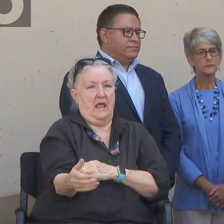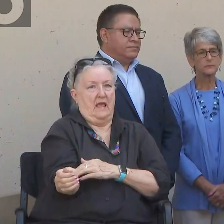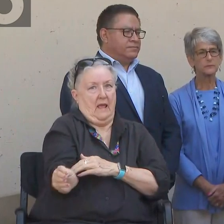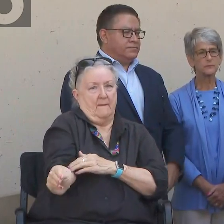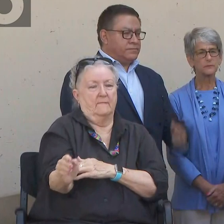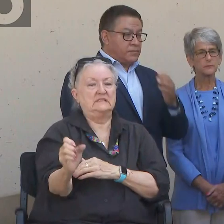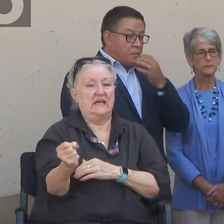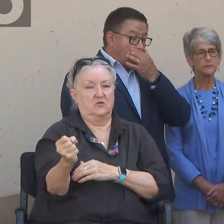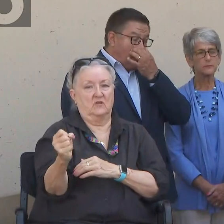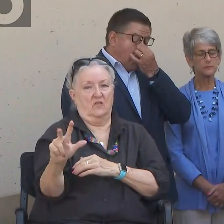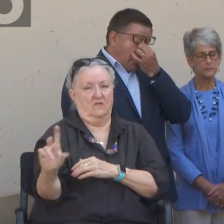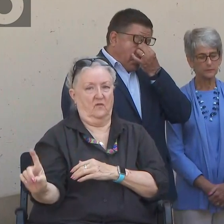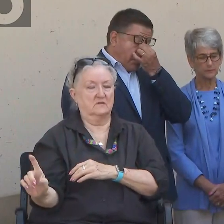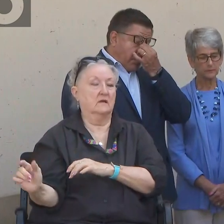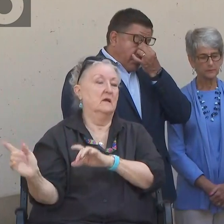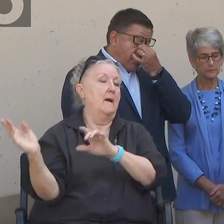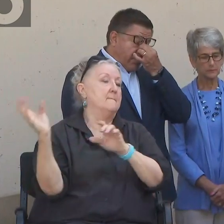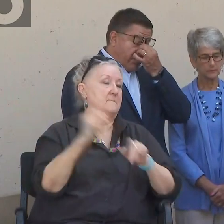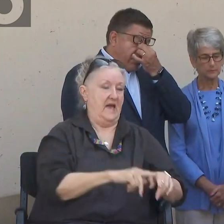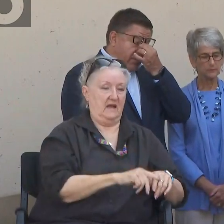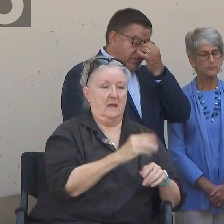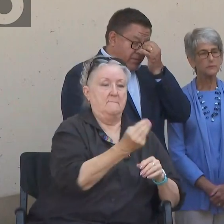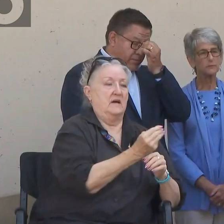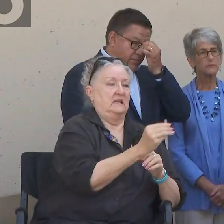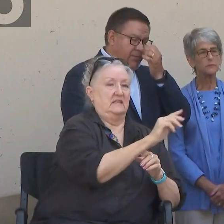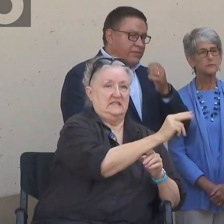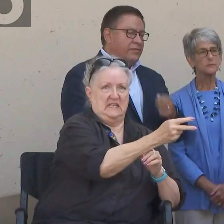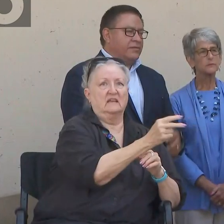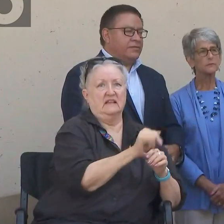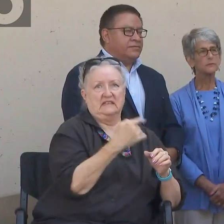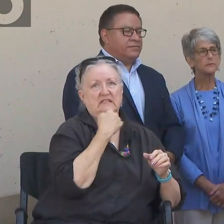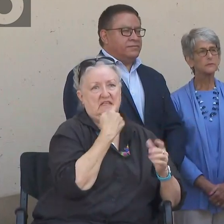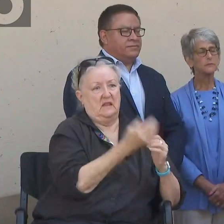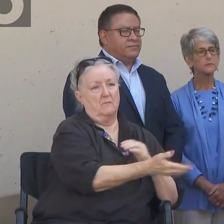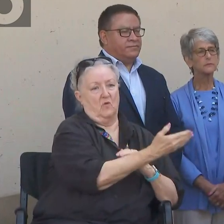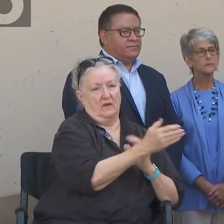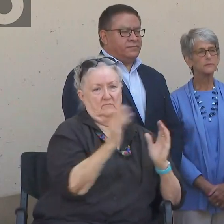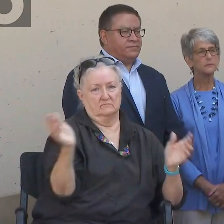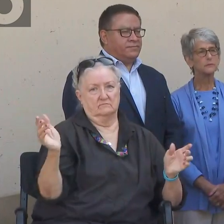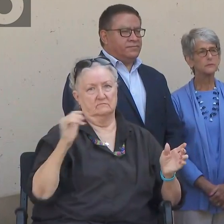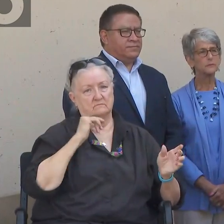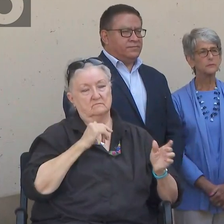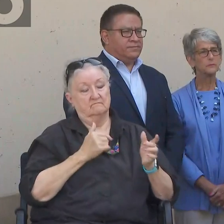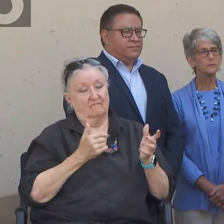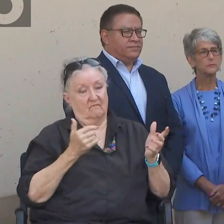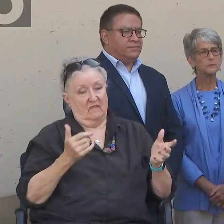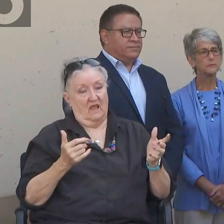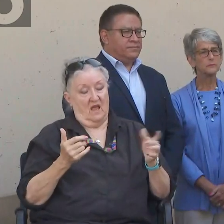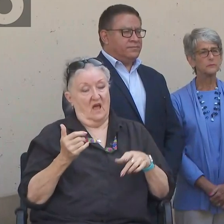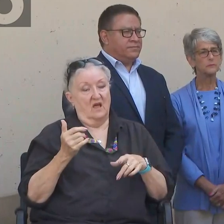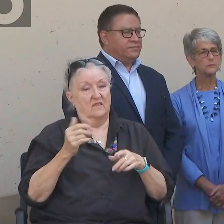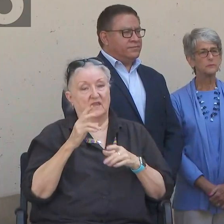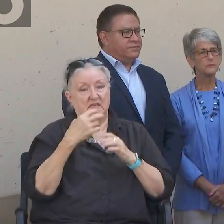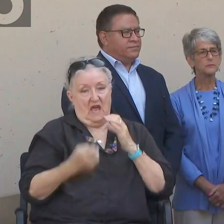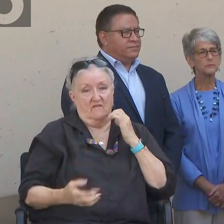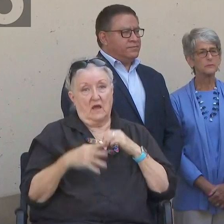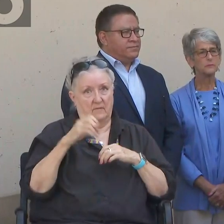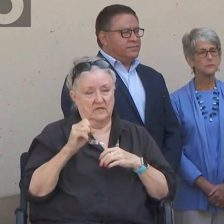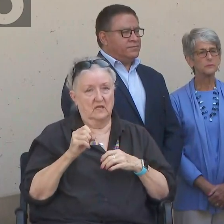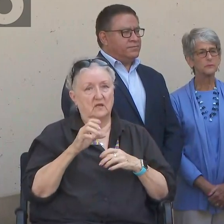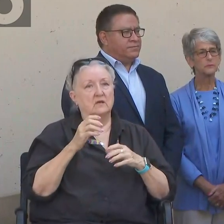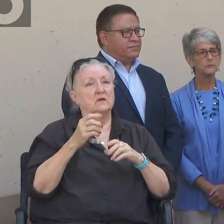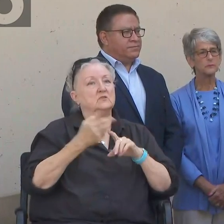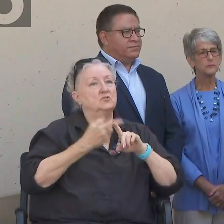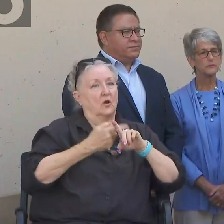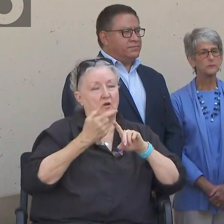31st and return on Monday the 2nd, as I say, in the morning. The dive company chartered the boat and the crew from